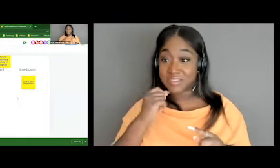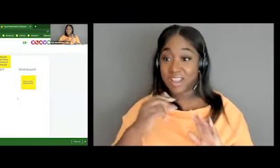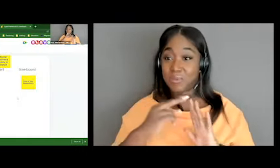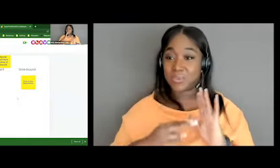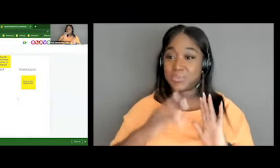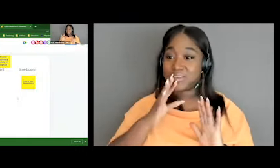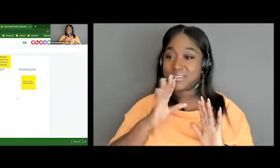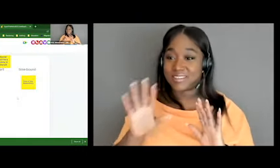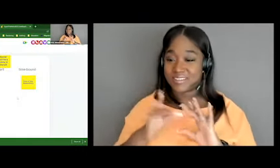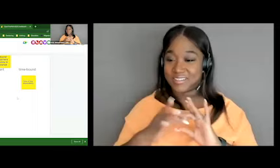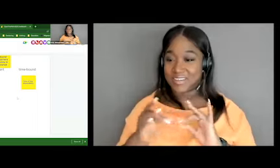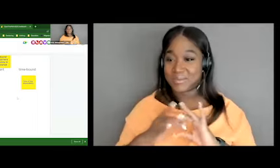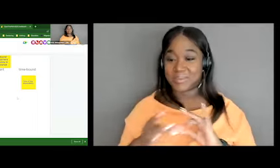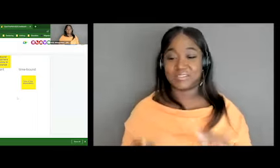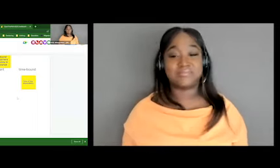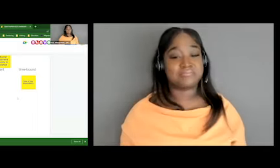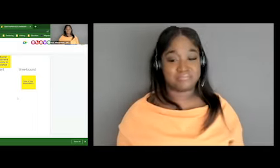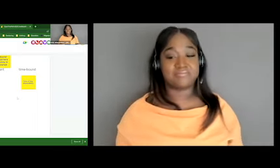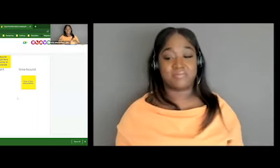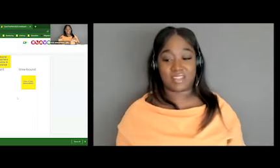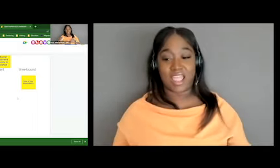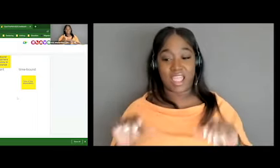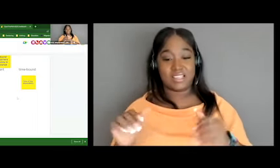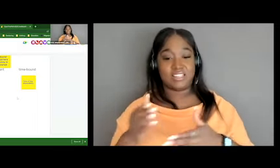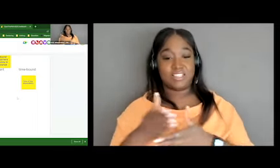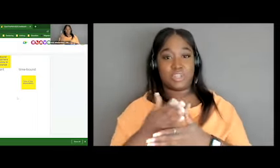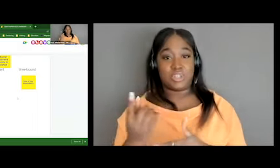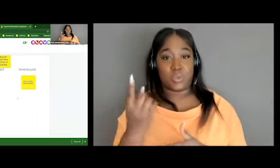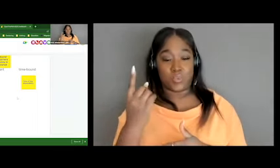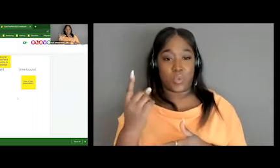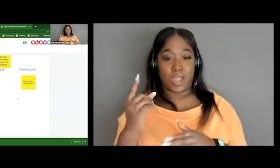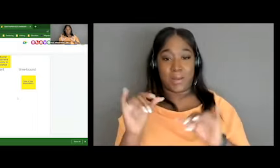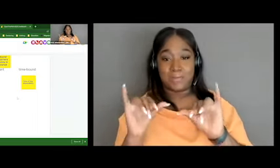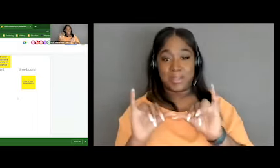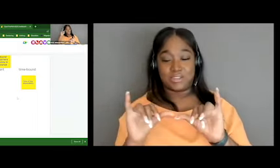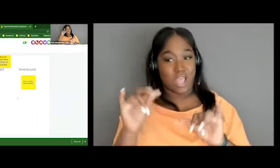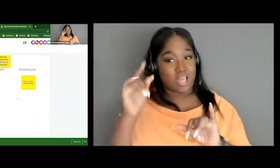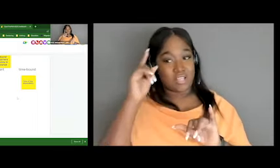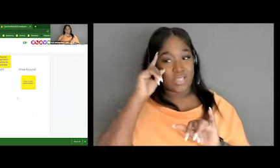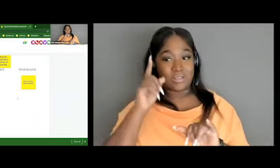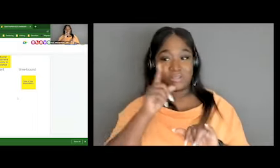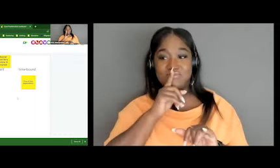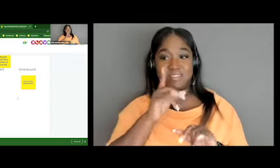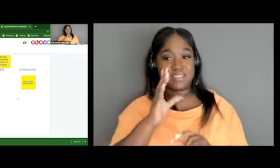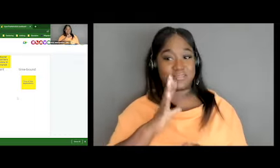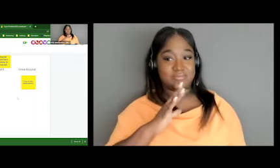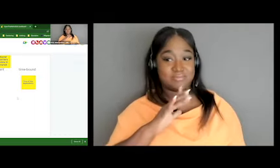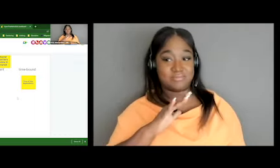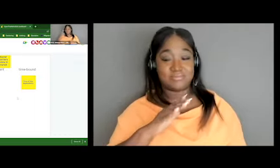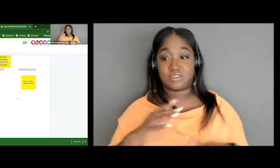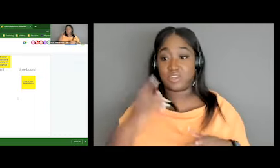This is Anna. I can share that one measure that I thought works, is super intriguing, is the Transportation Security